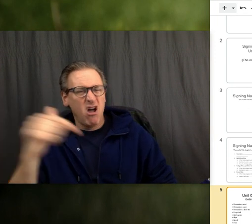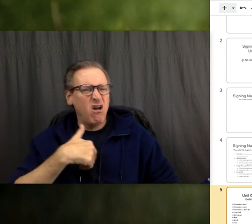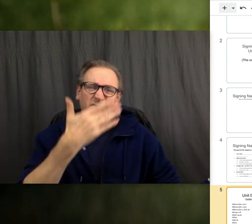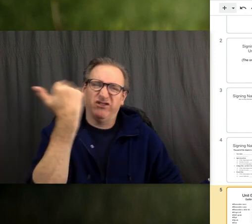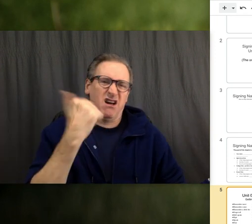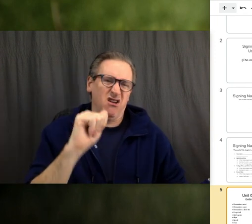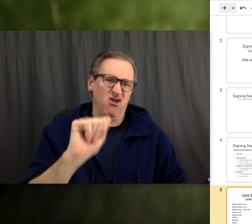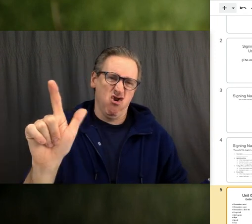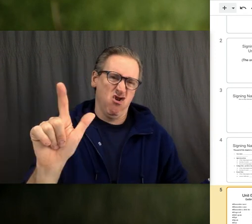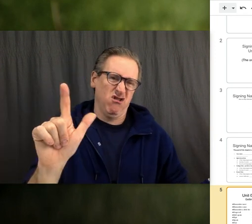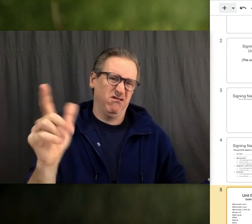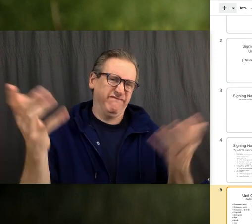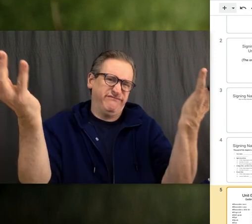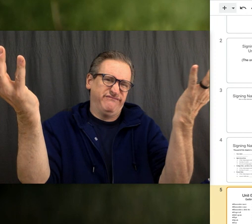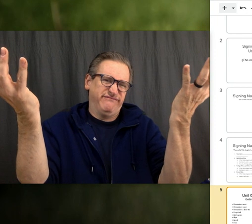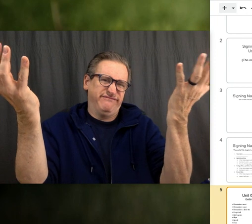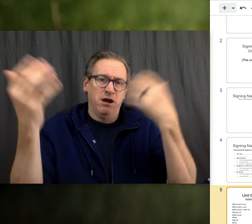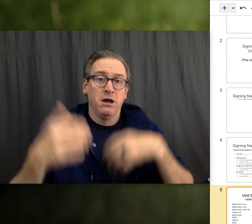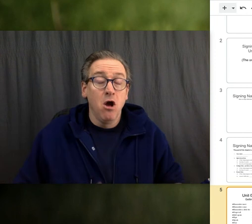all. Forgot all.